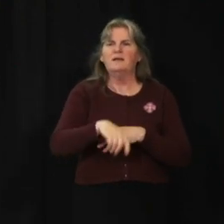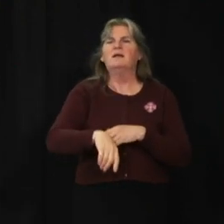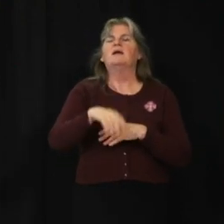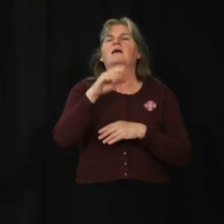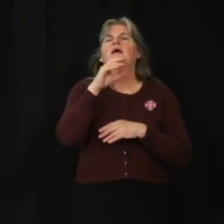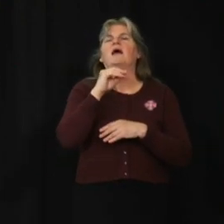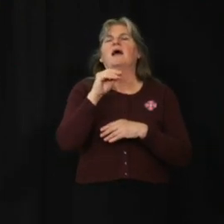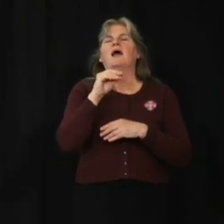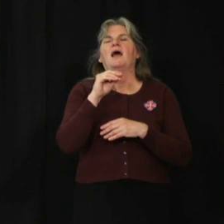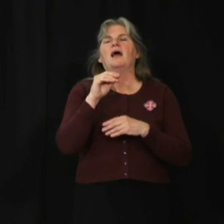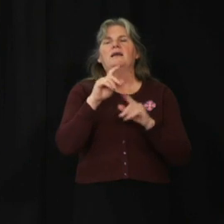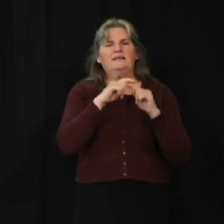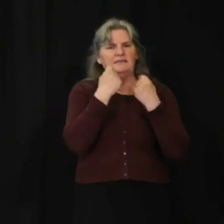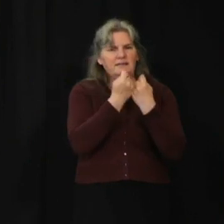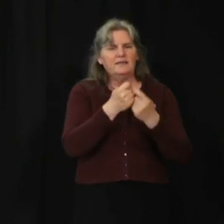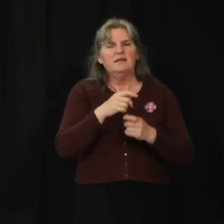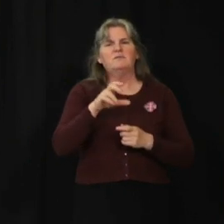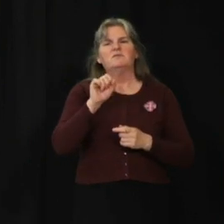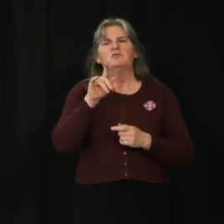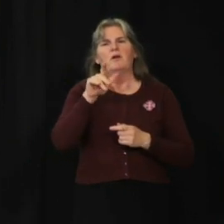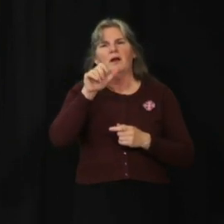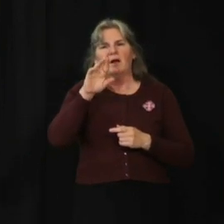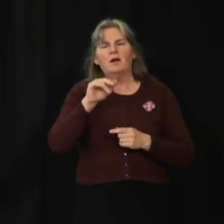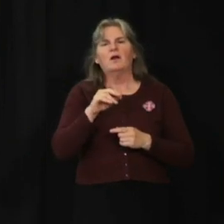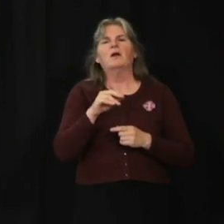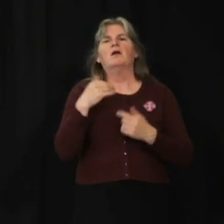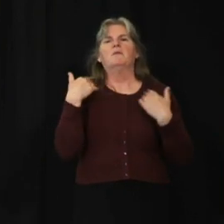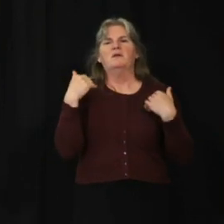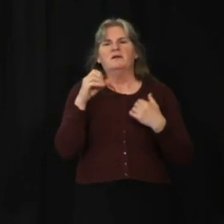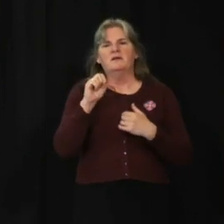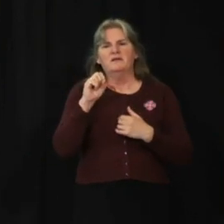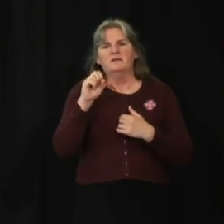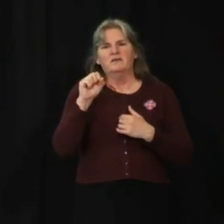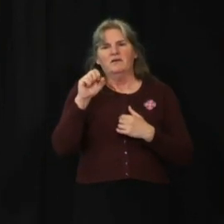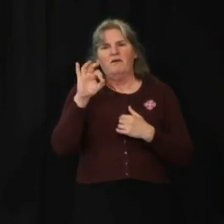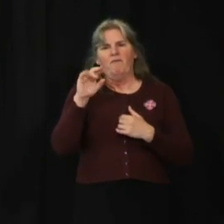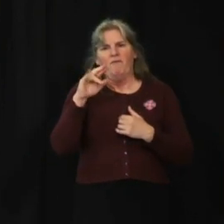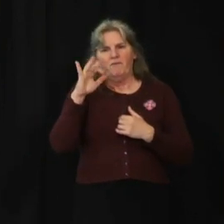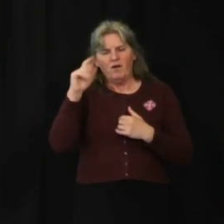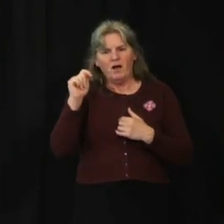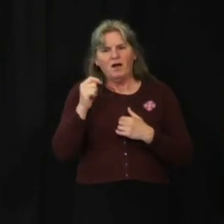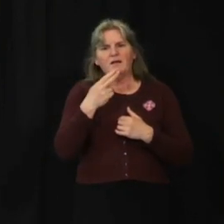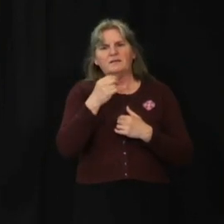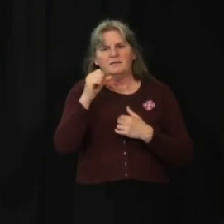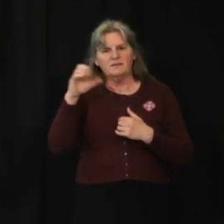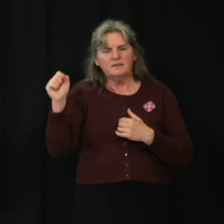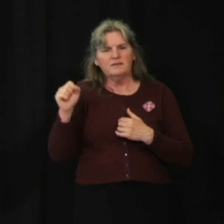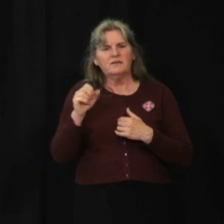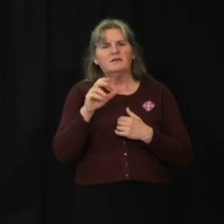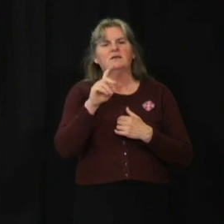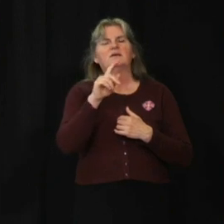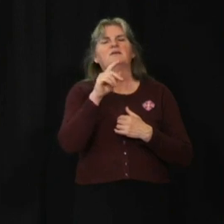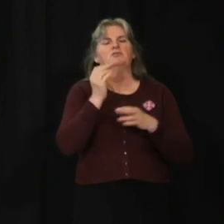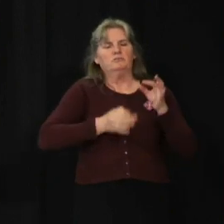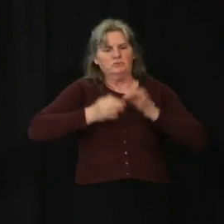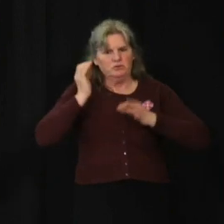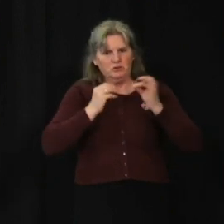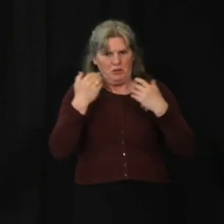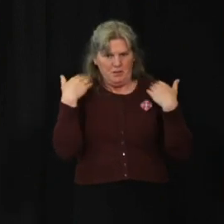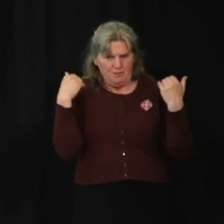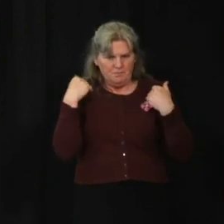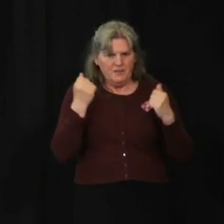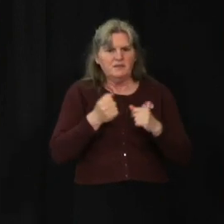Minister Stryker and his team, Pauline Frost, Minister Frost, and Health and Social Services, Tracy McPhee, our Attorney General, and her